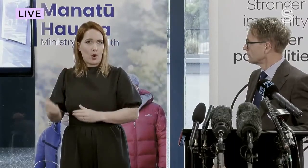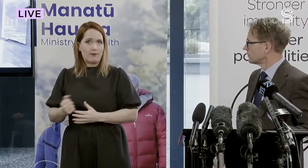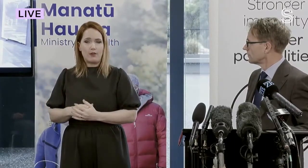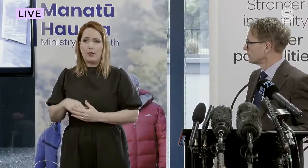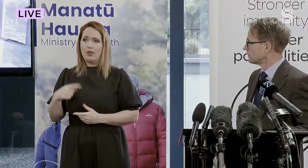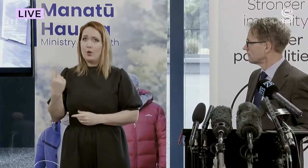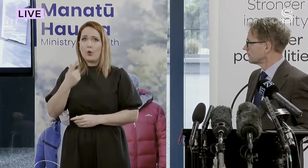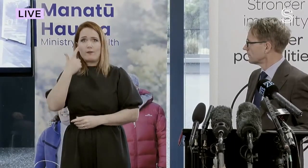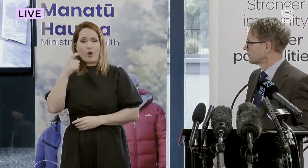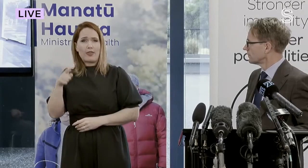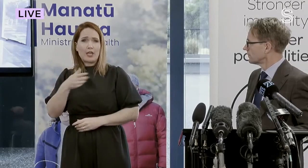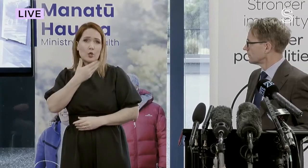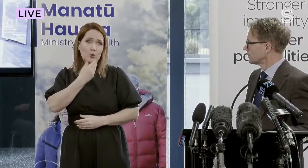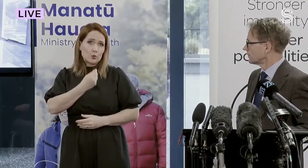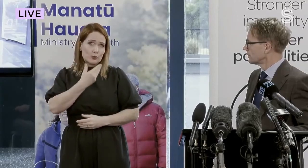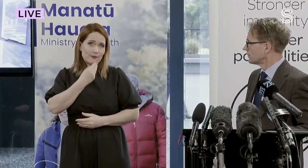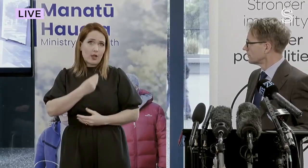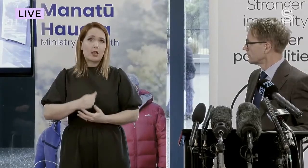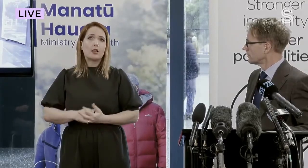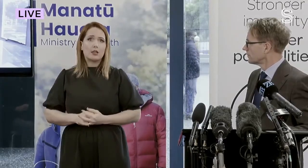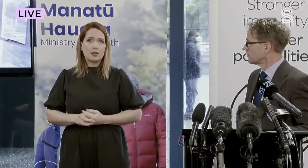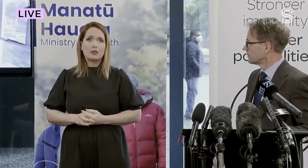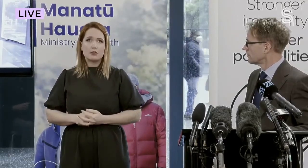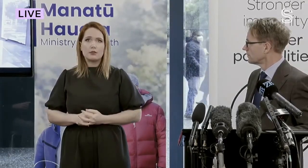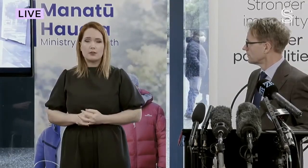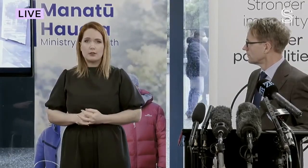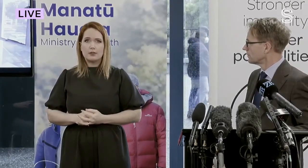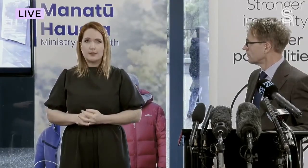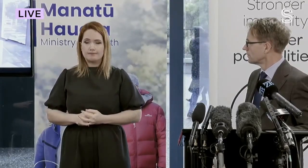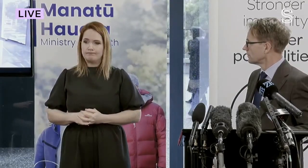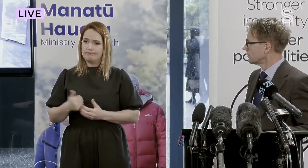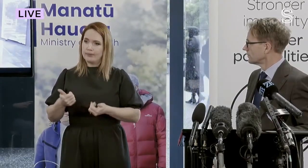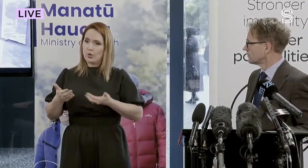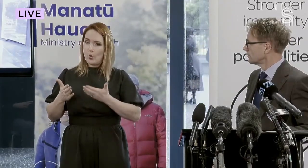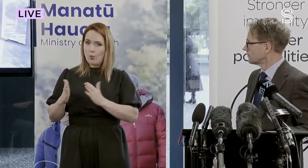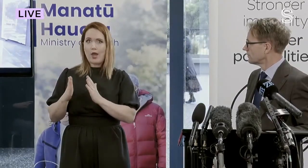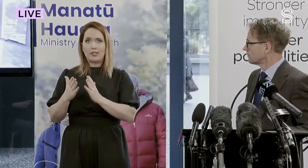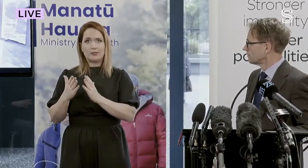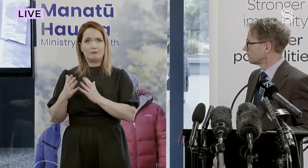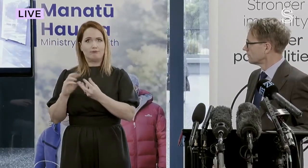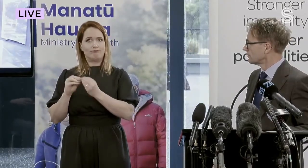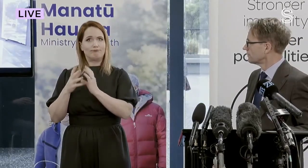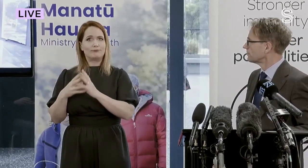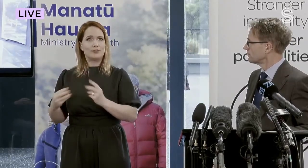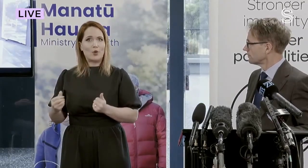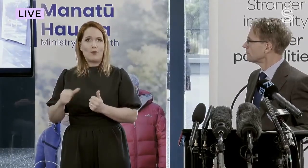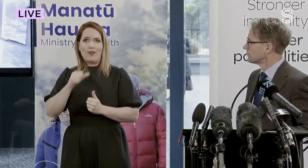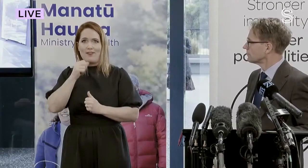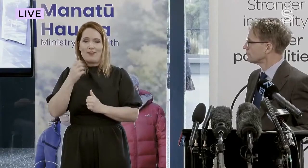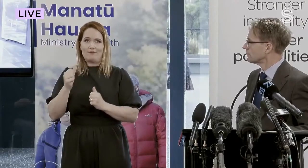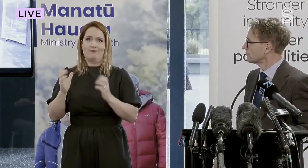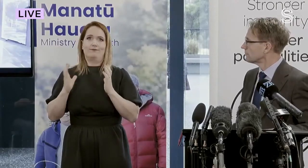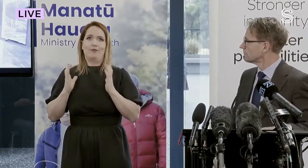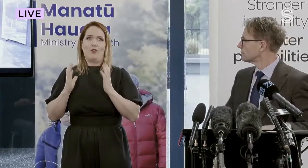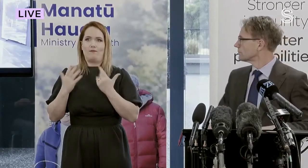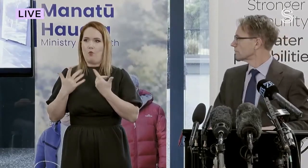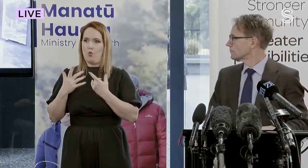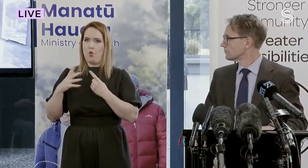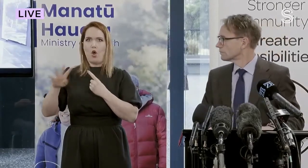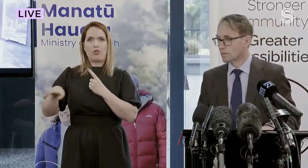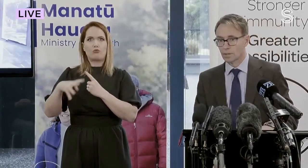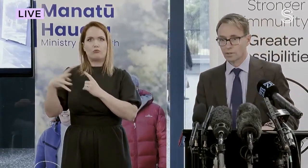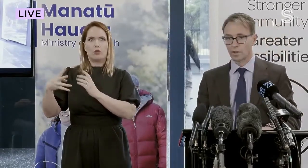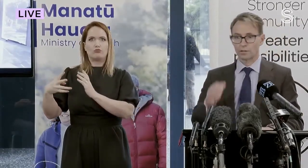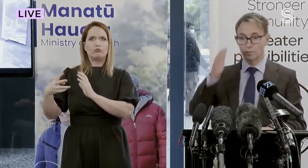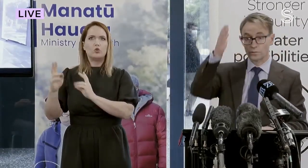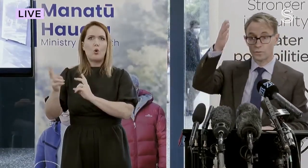a useful additional approach when we are really facing challenges in terms of our normal rostered clinical staff on